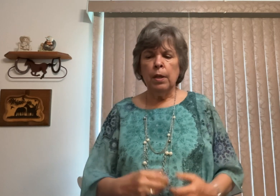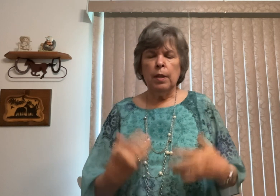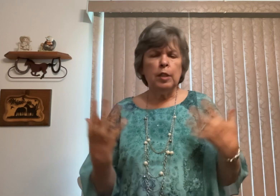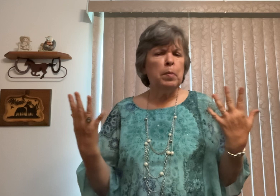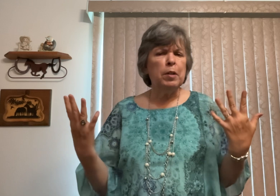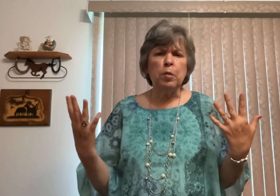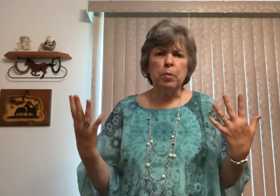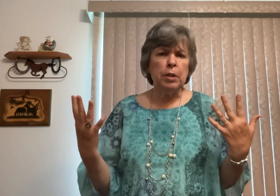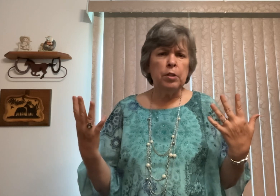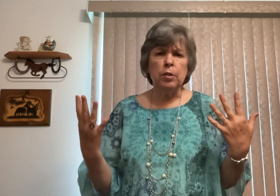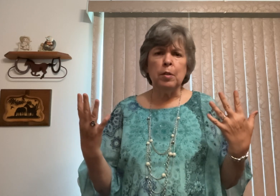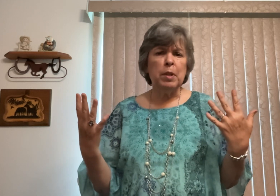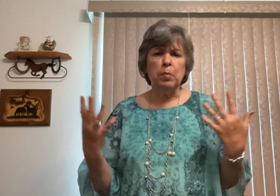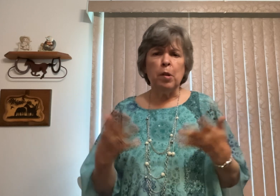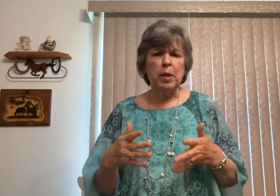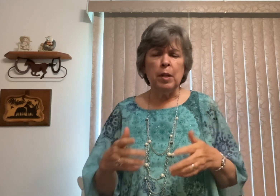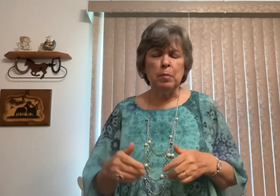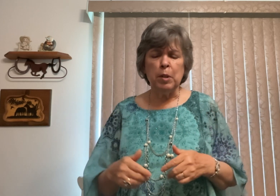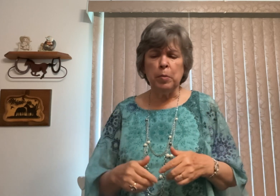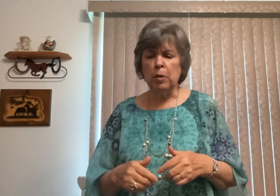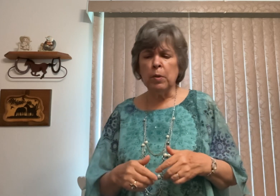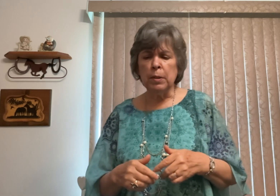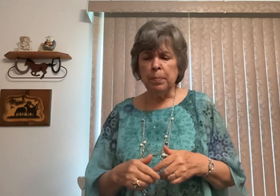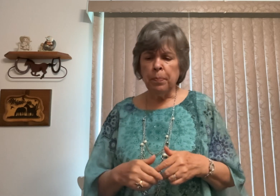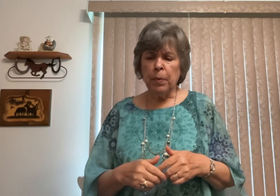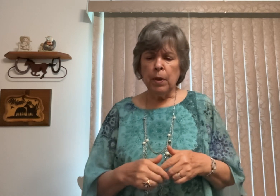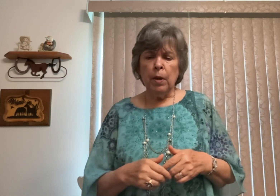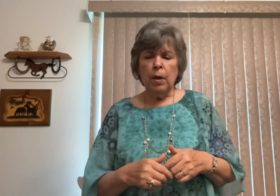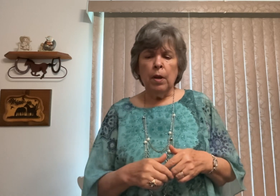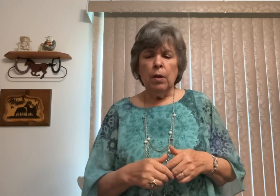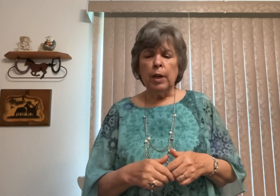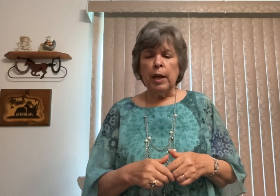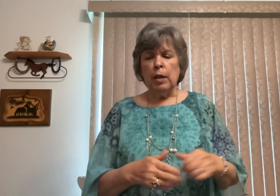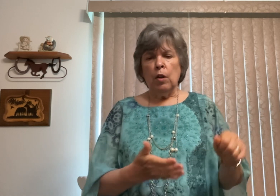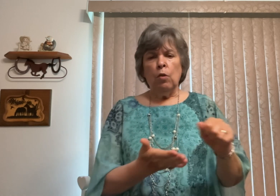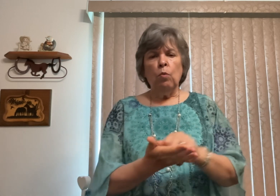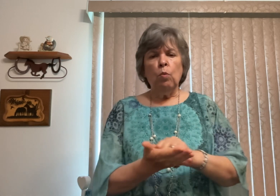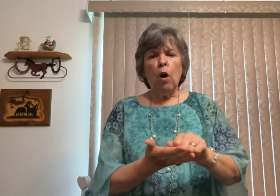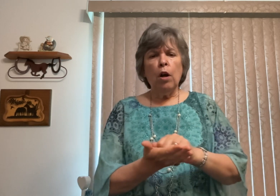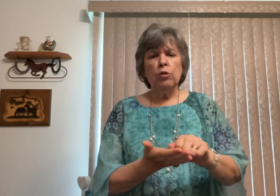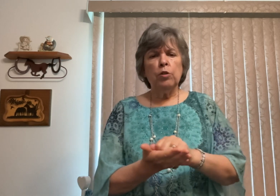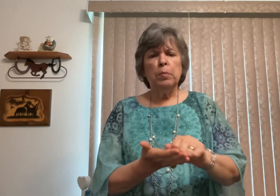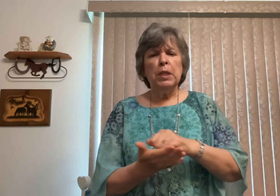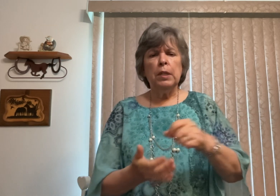That's my interpretation. Somebody probably has a much better one. Okay, wash me,